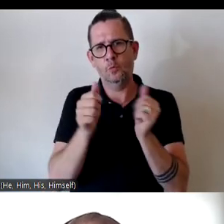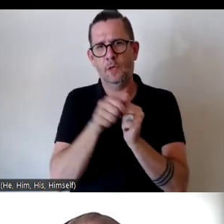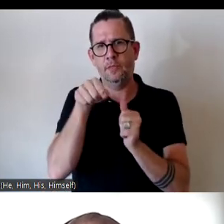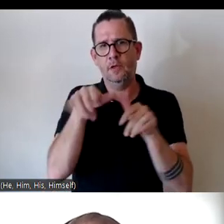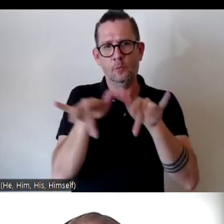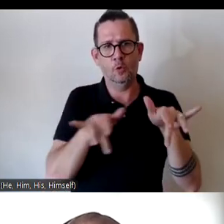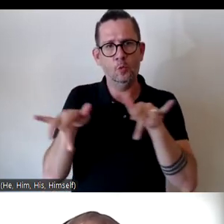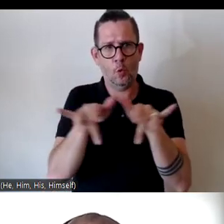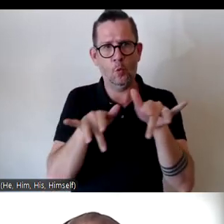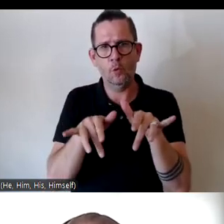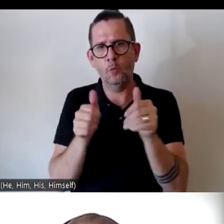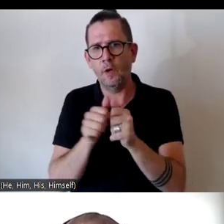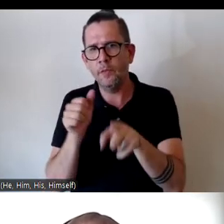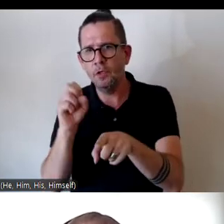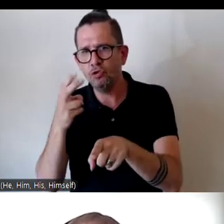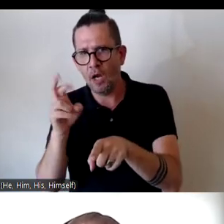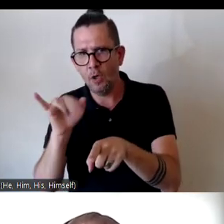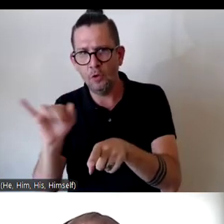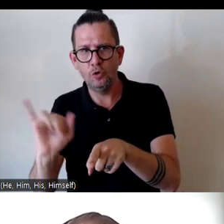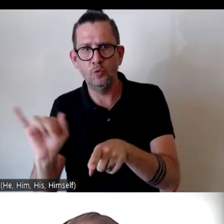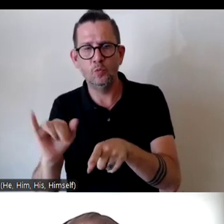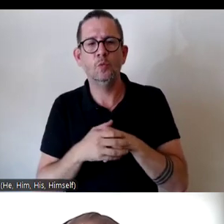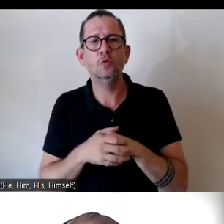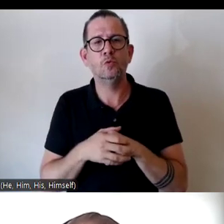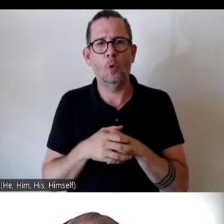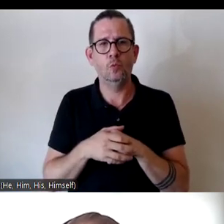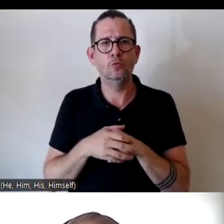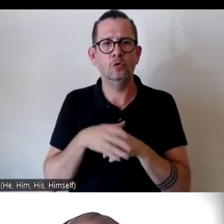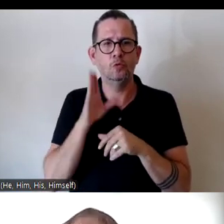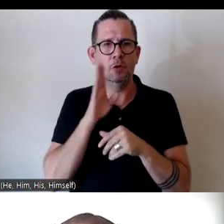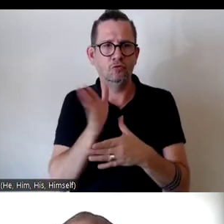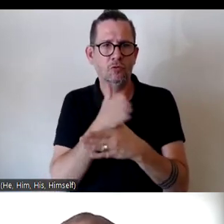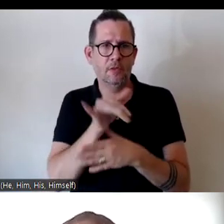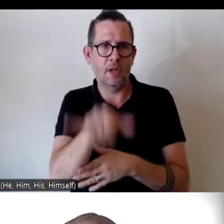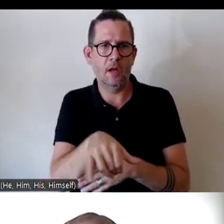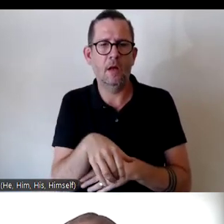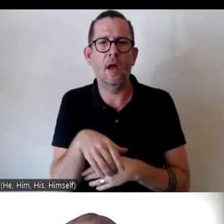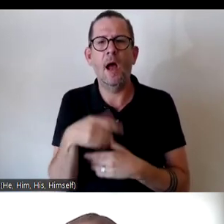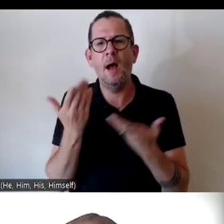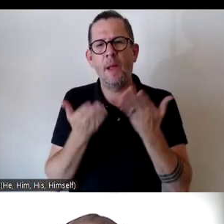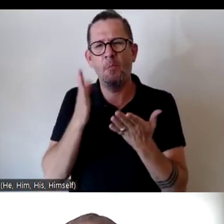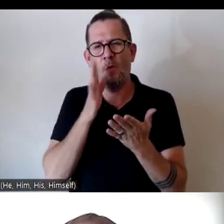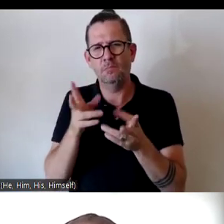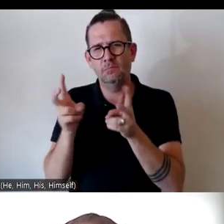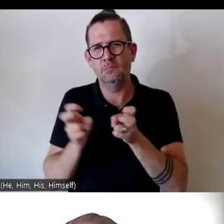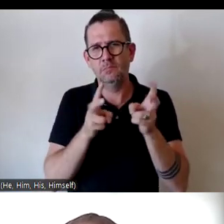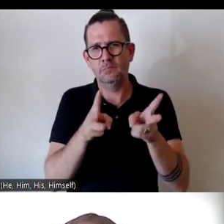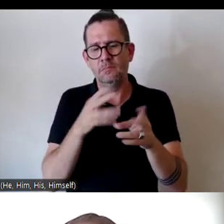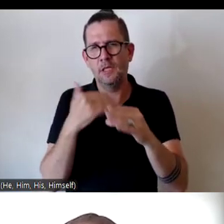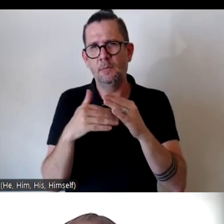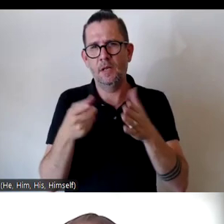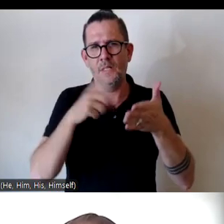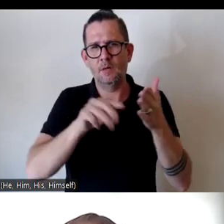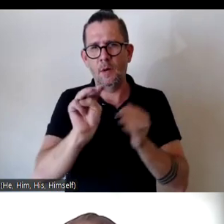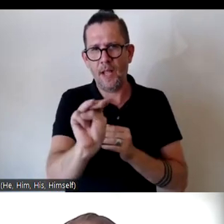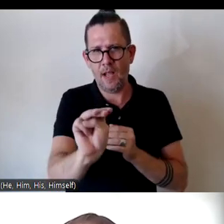happy to answer. I will also go ahead and send this recording to you all and to Sherry as well.